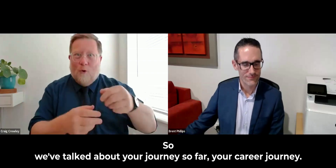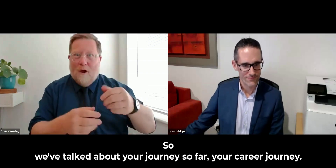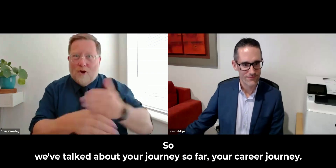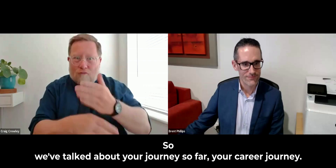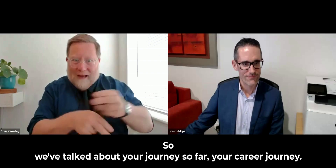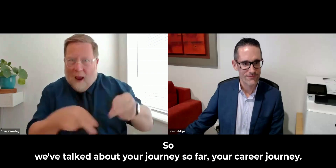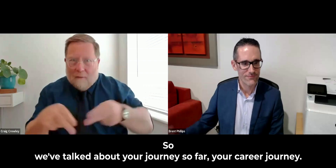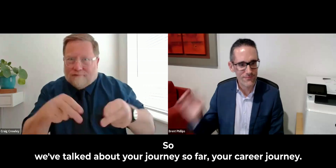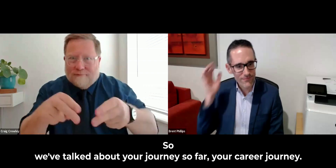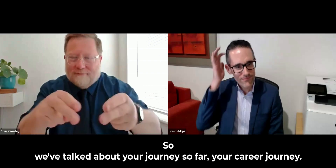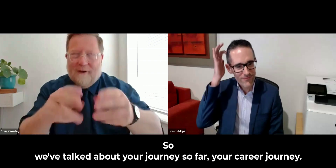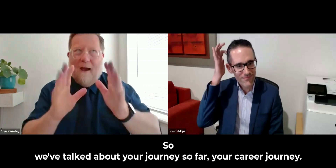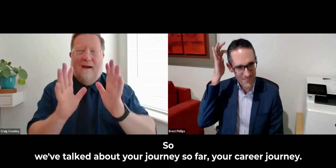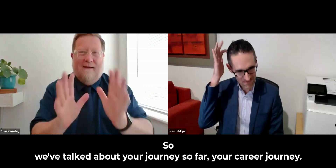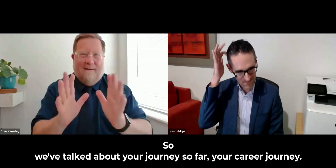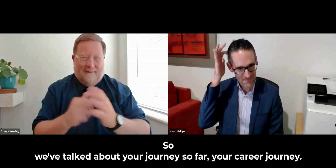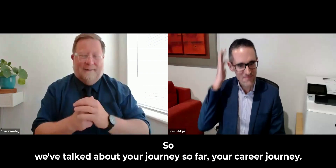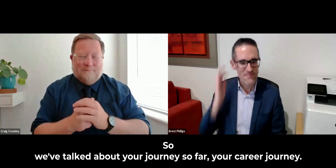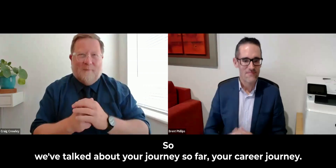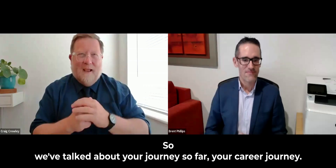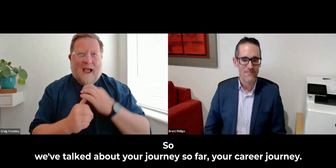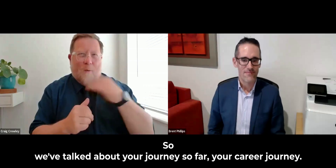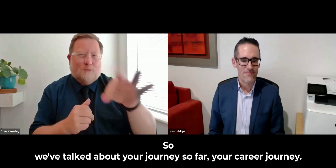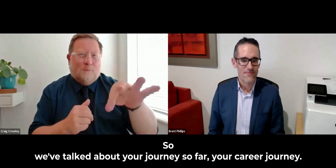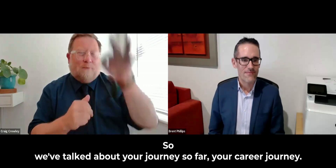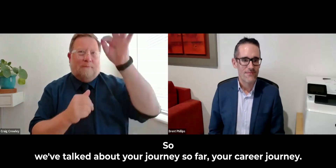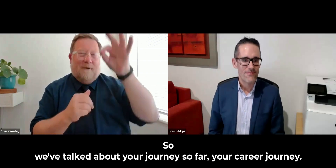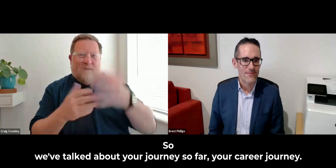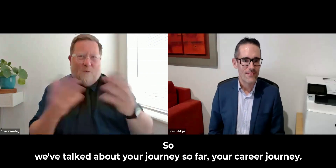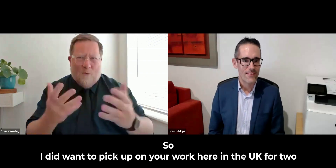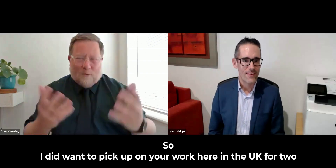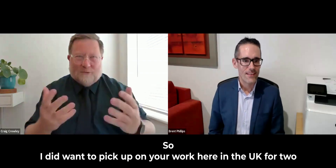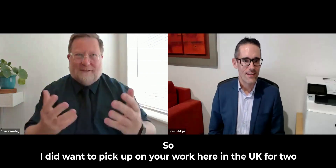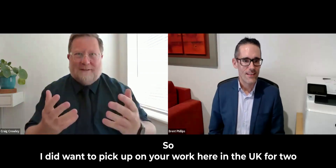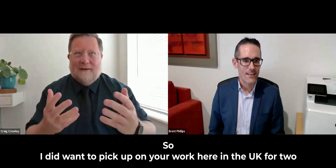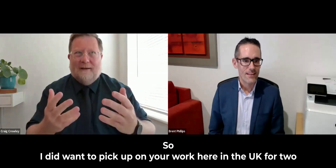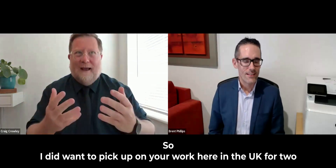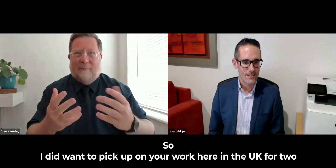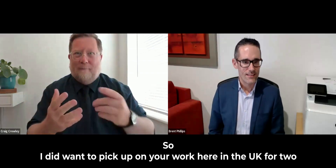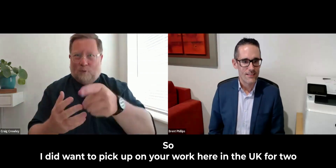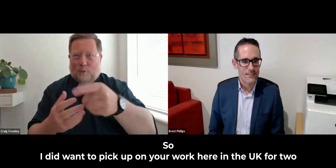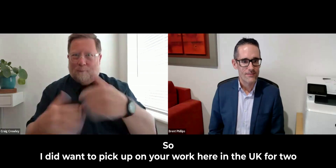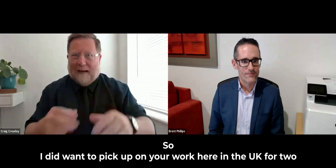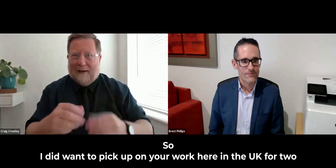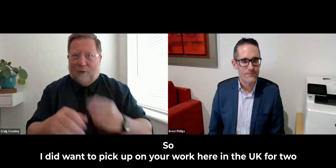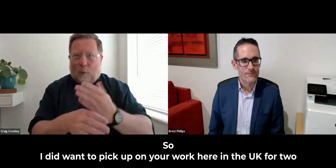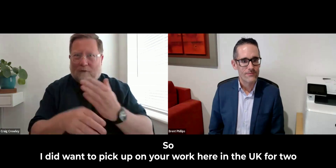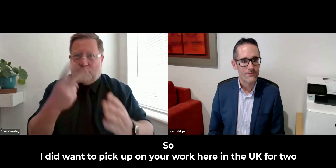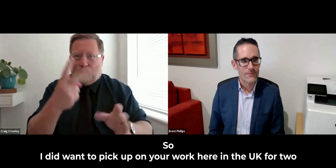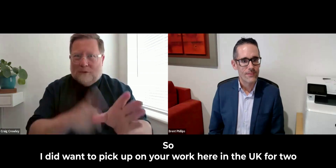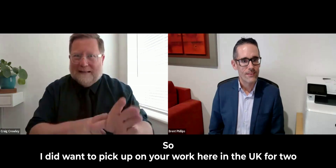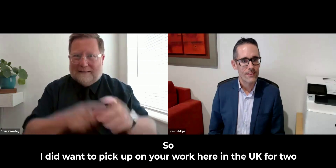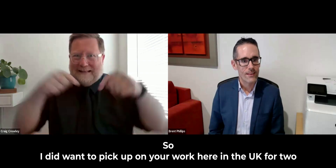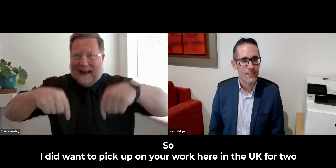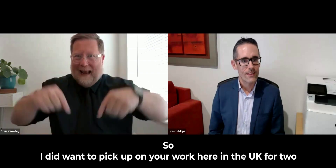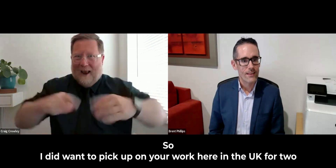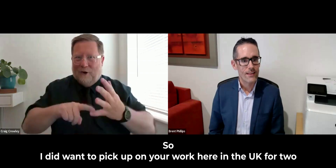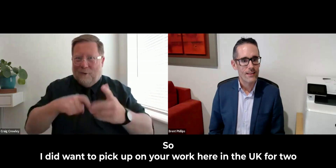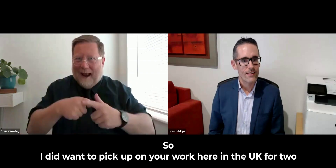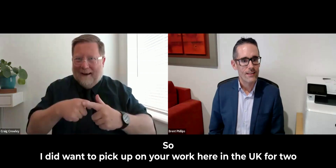so we've talked about your journey so far, your career journey. So I did want to pick up on your